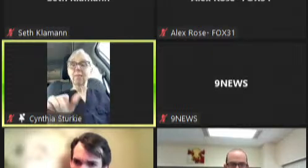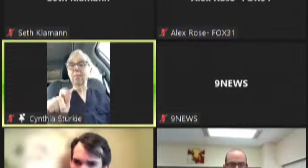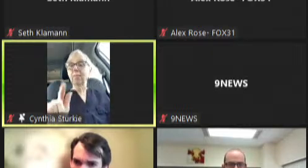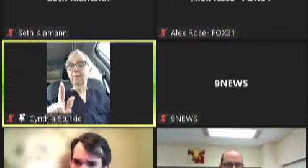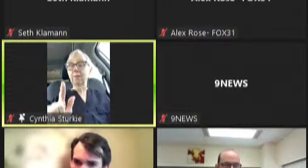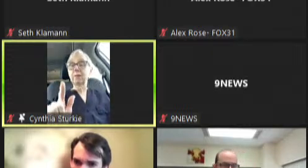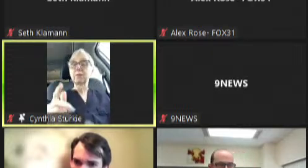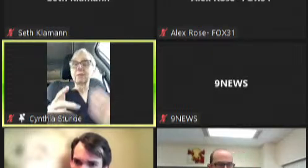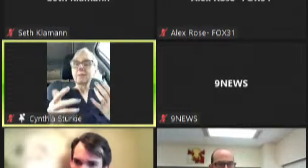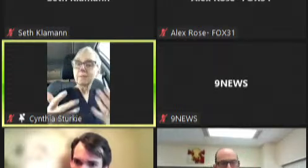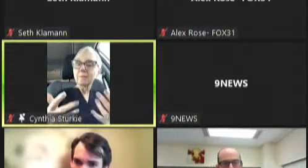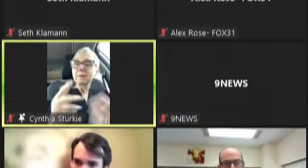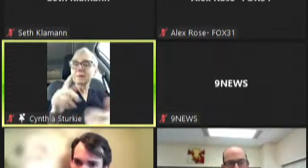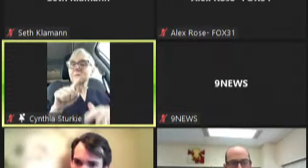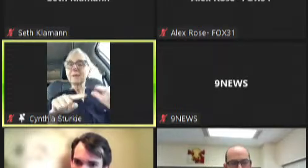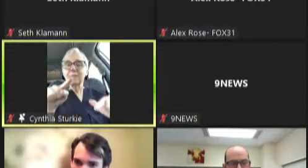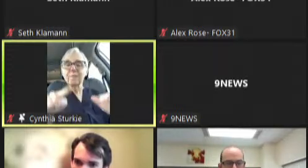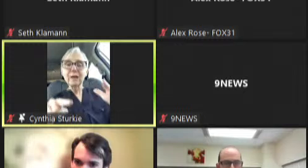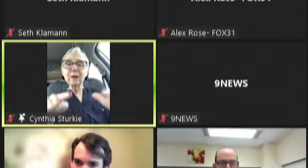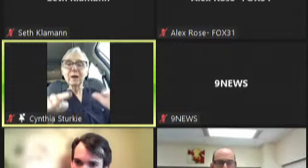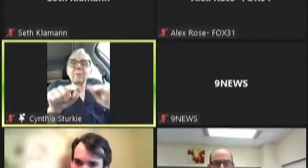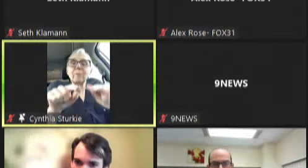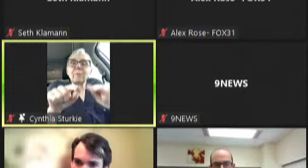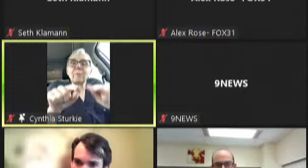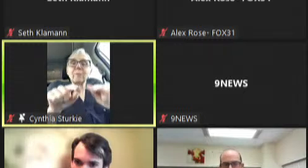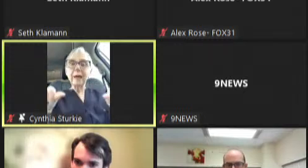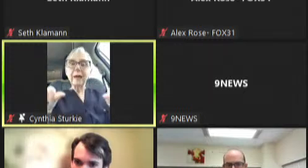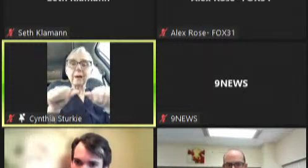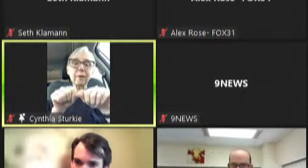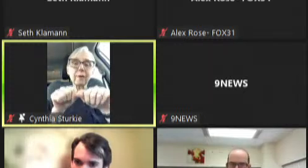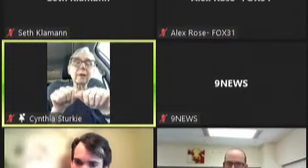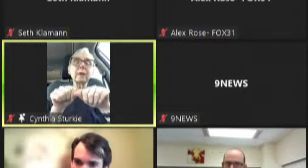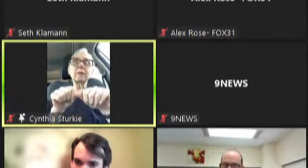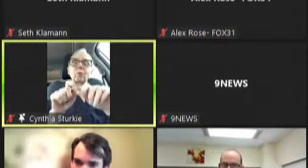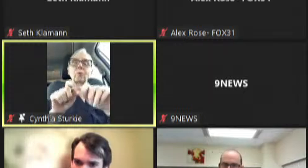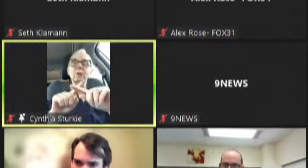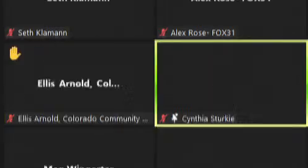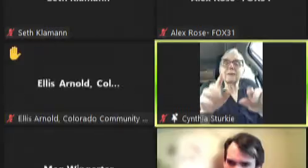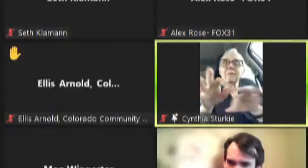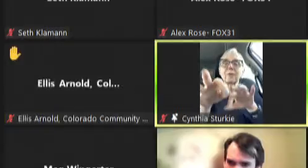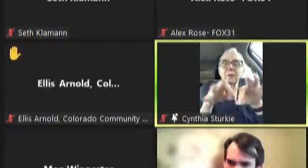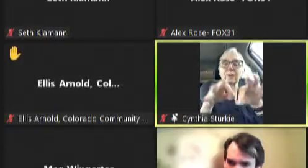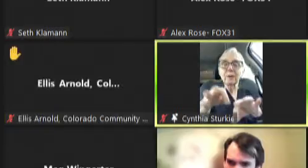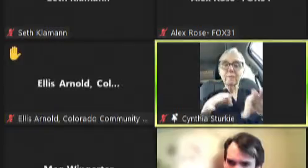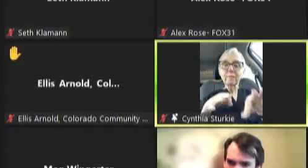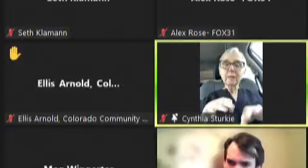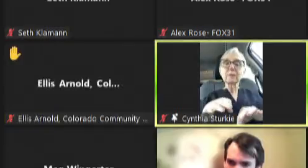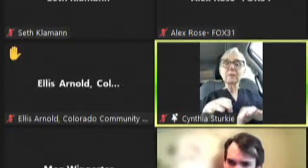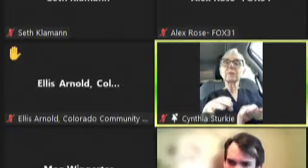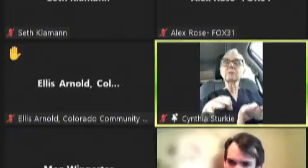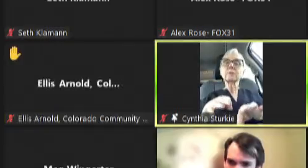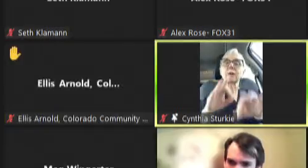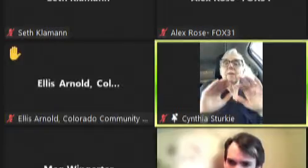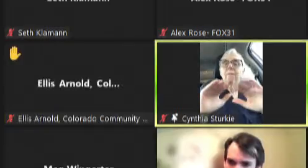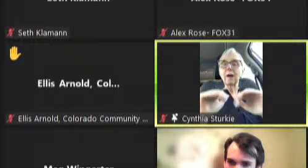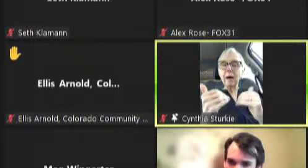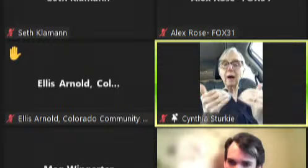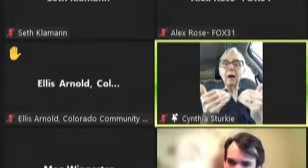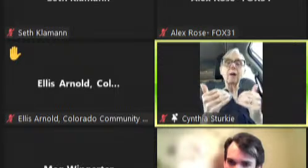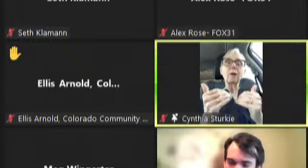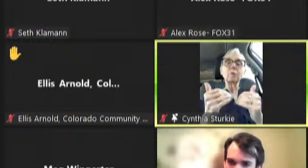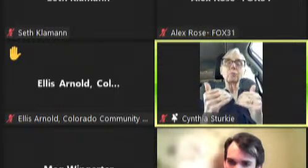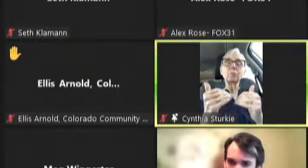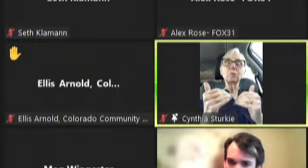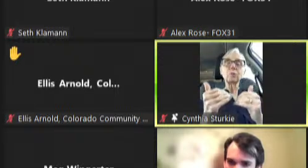it varies a lot by region, or do you have maybe different definitions of how you would attribute